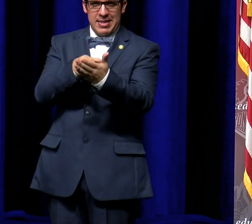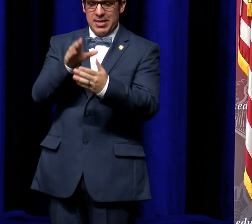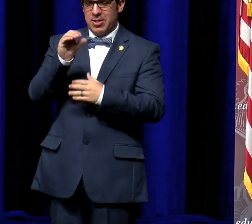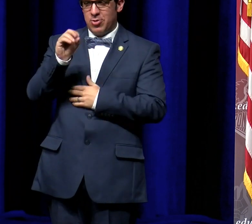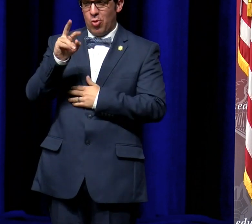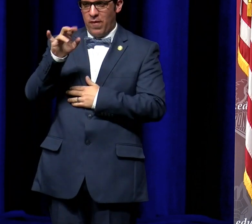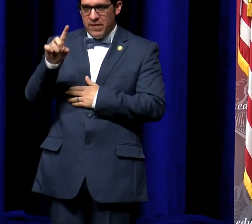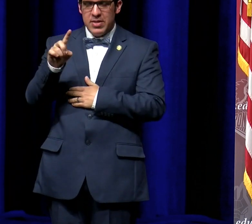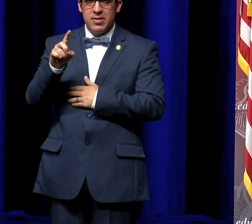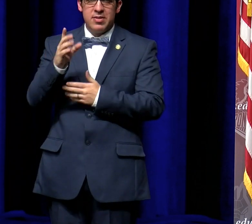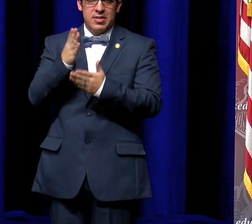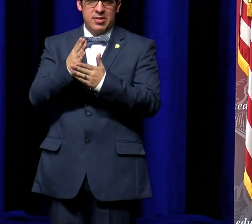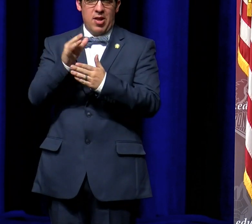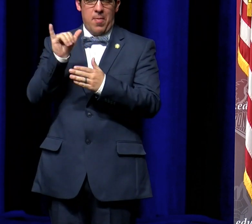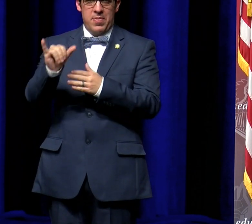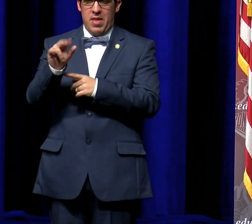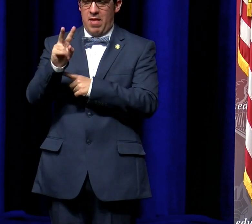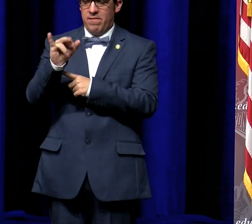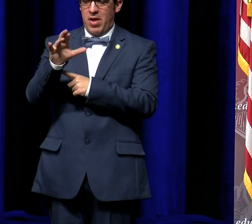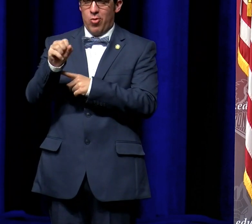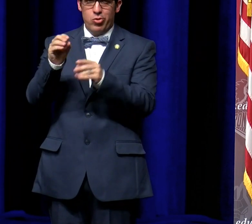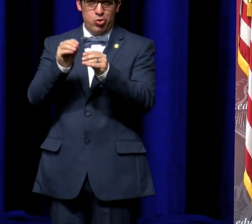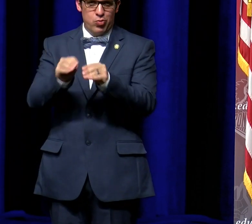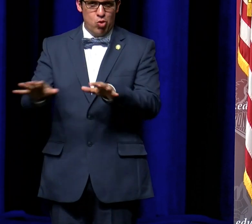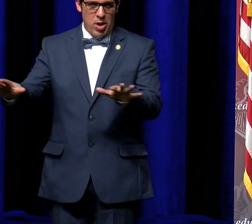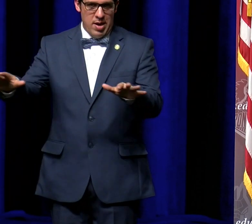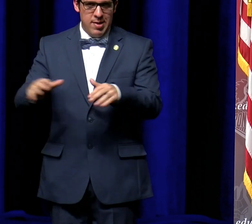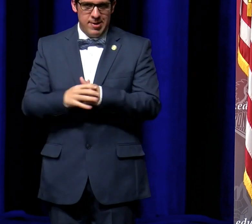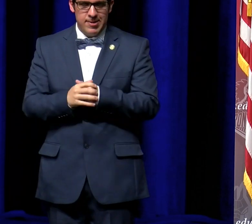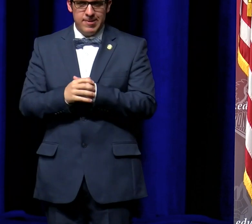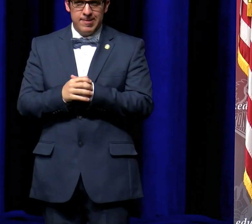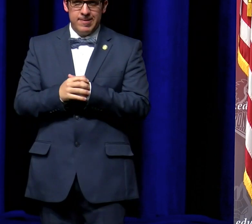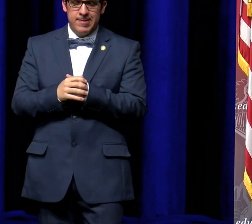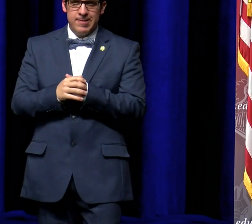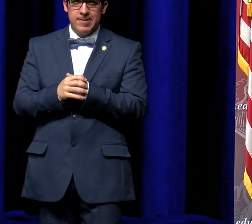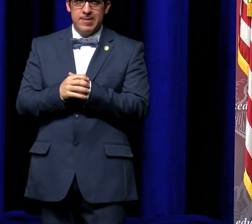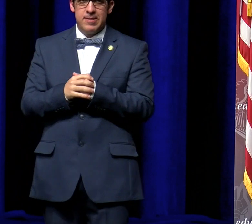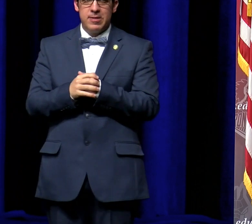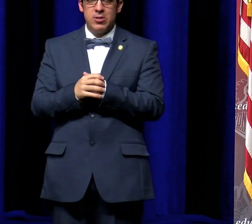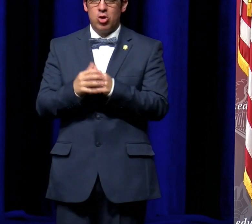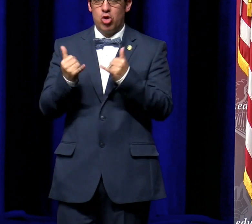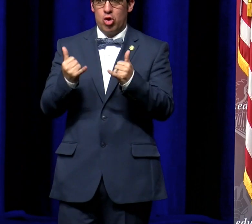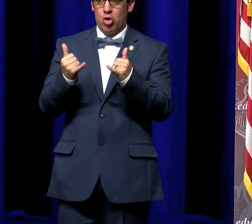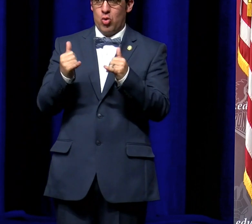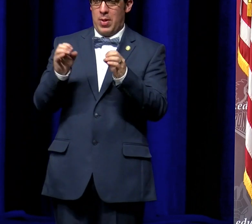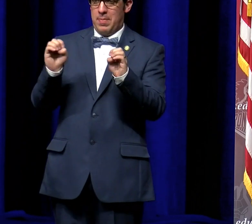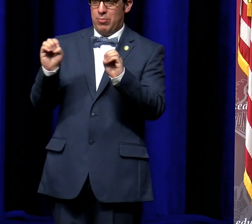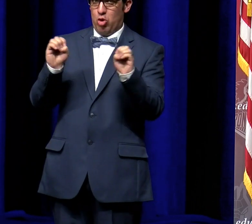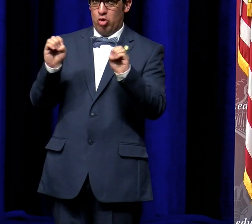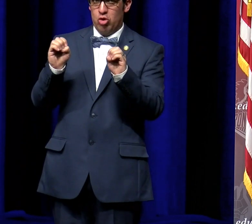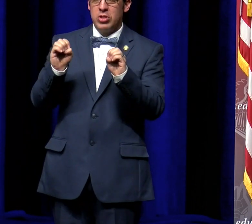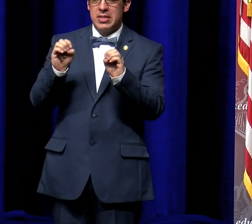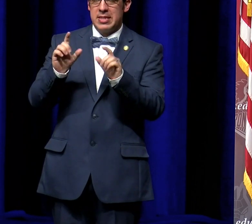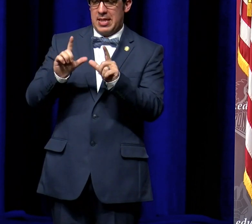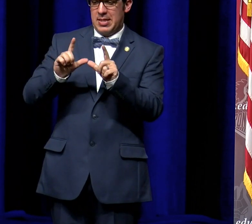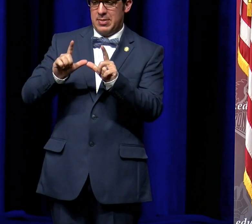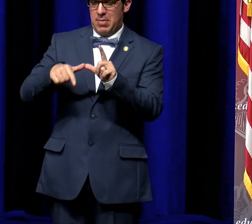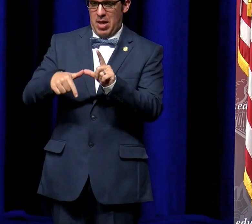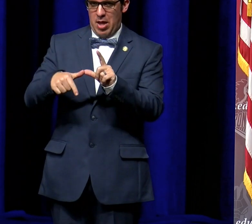the virus. The current emergency